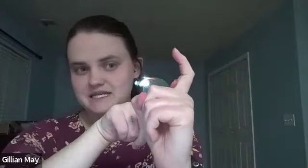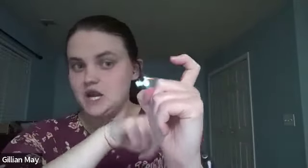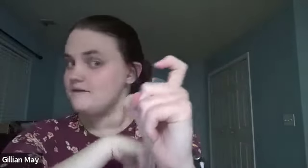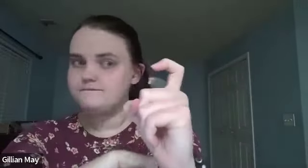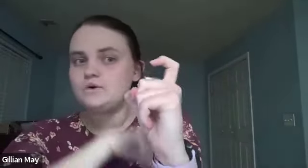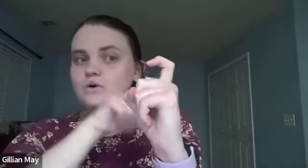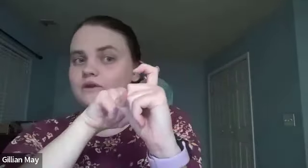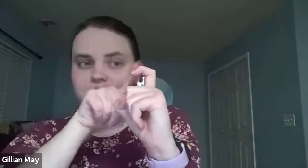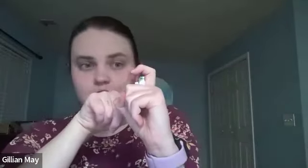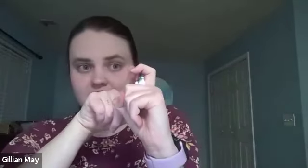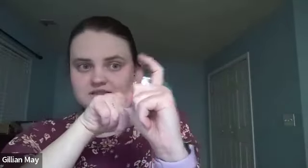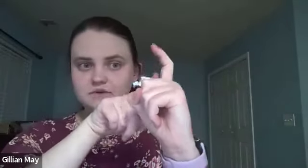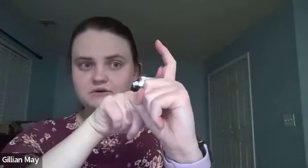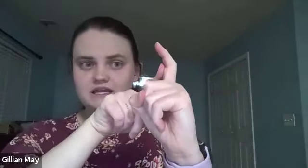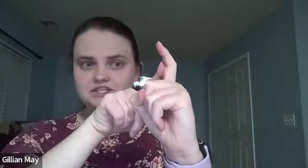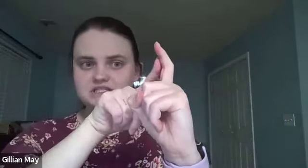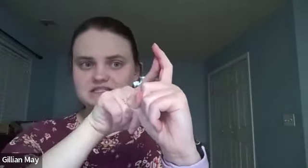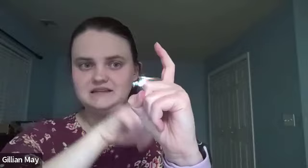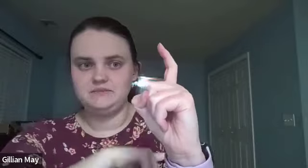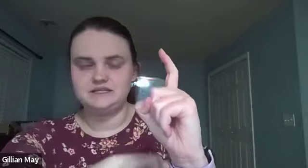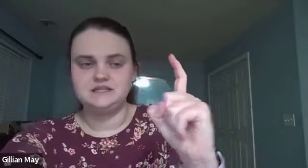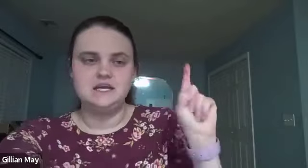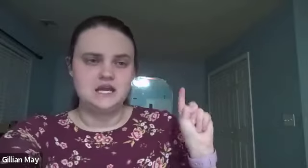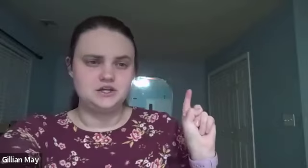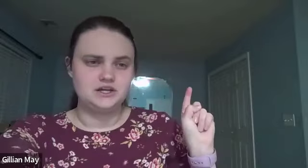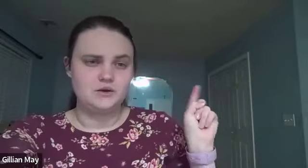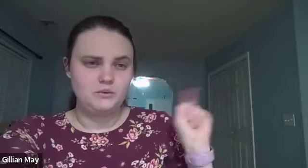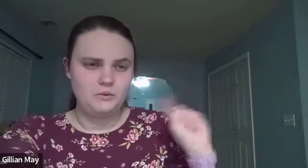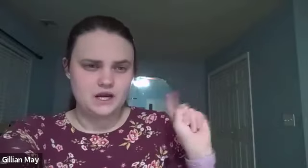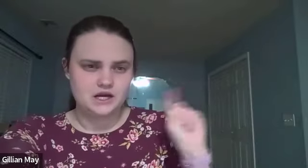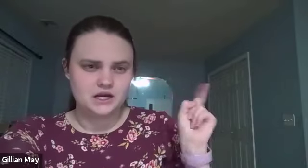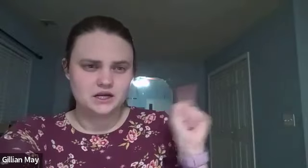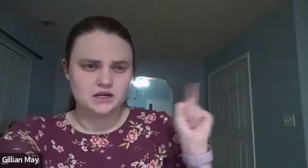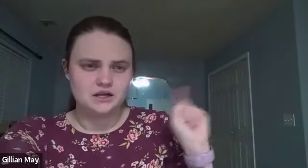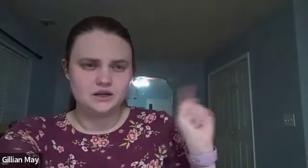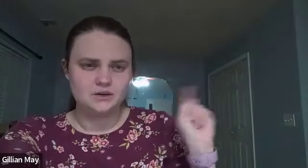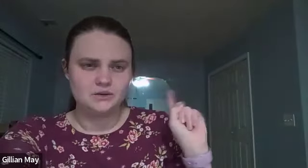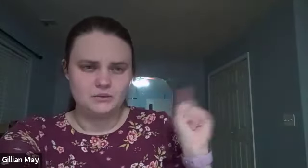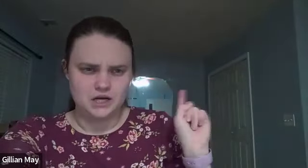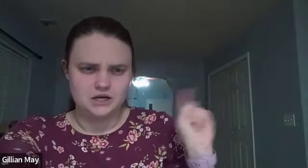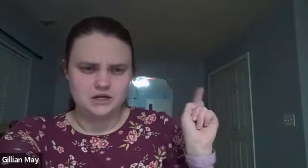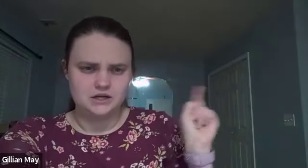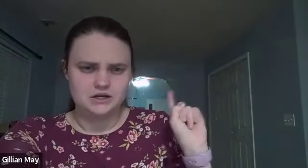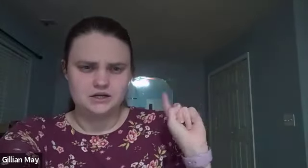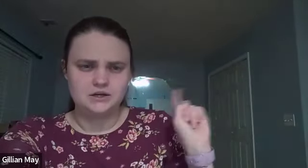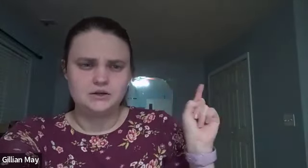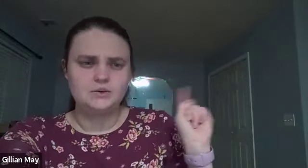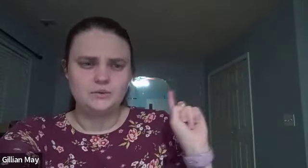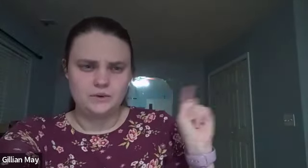it, not full X mode. It's just slightly bent. And you're going to go where. Where. Where.